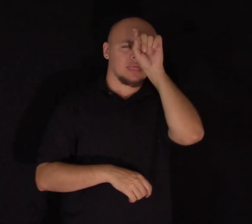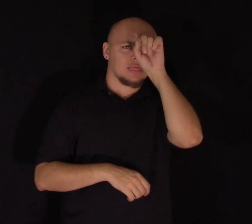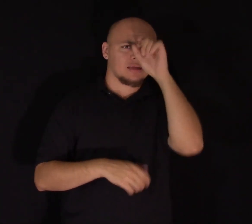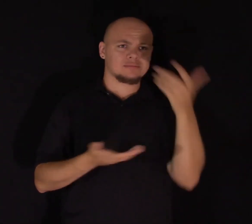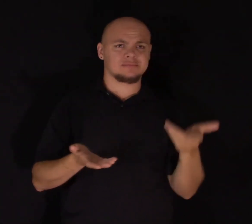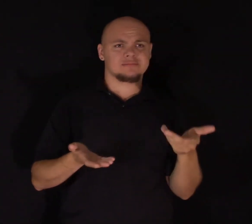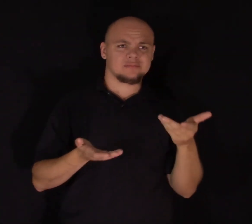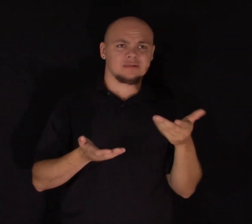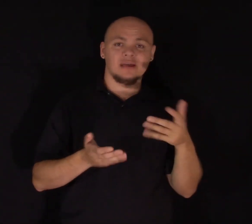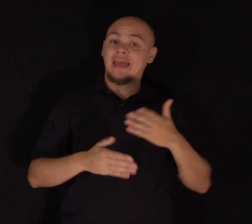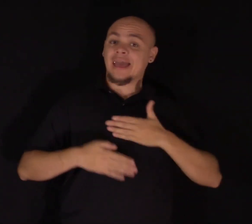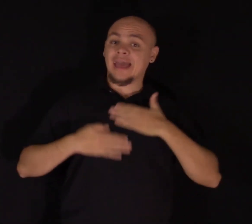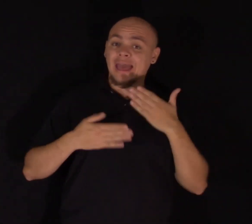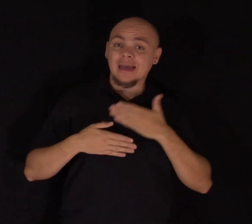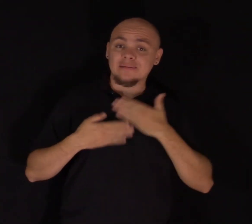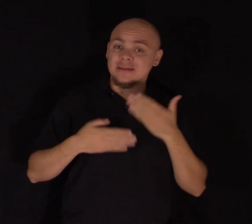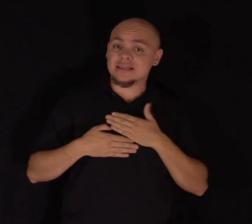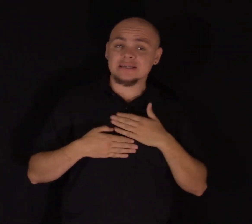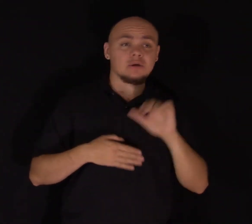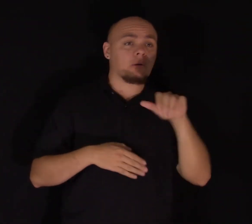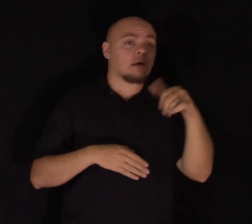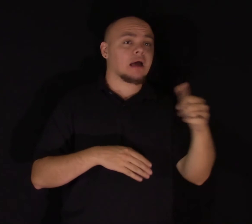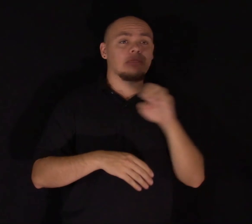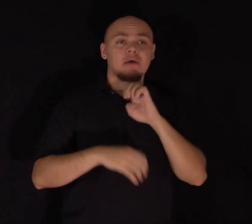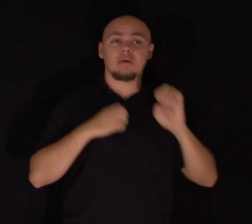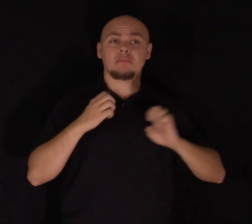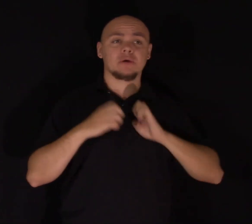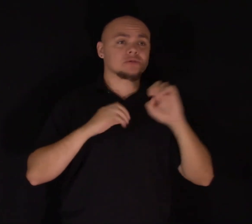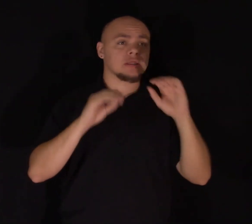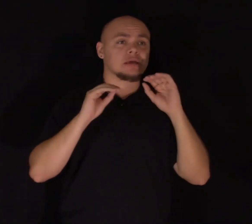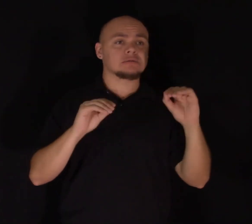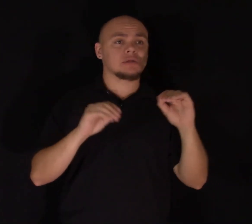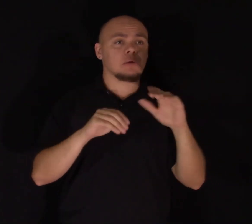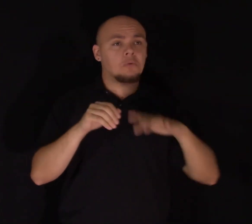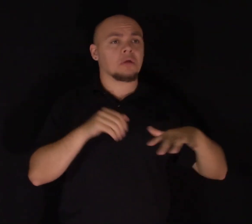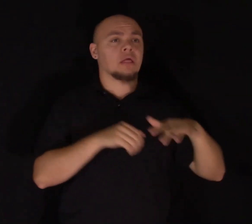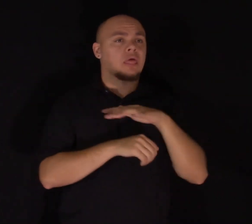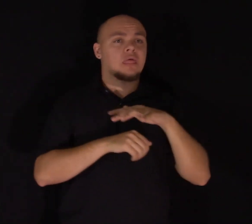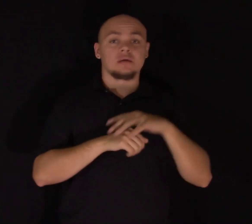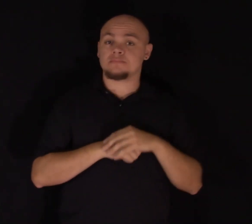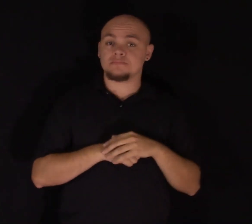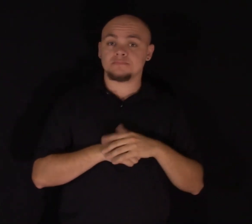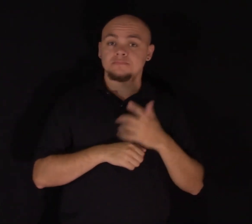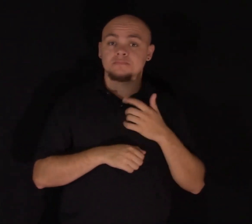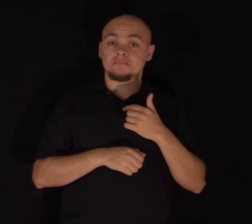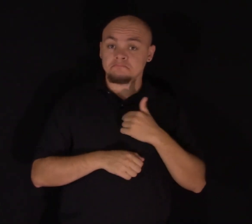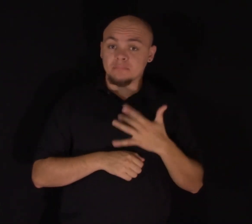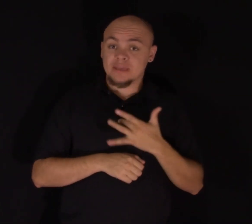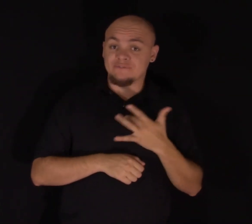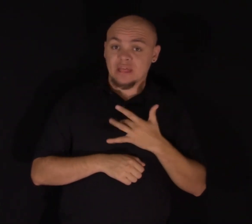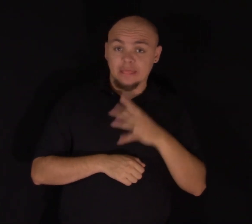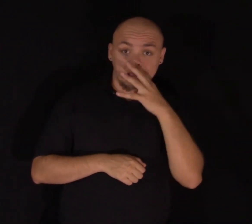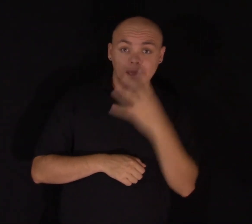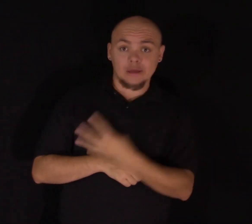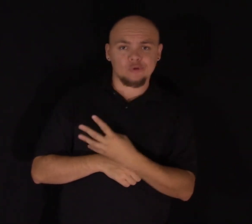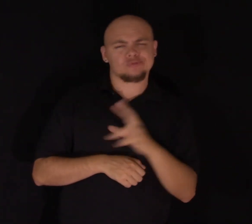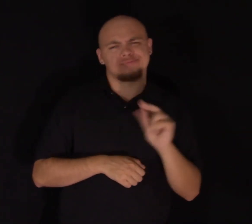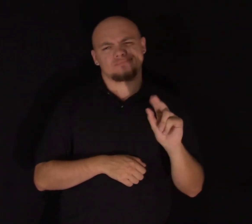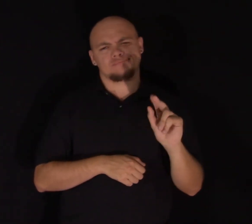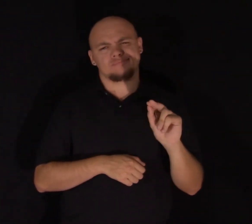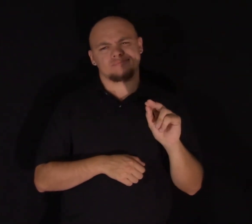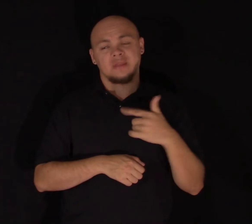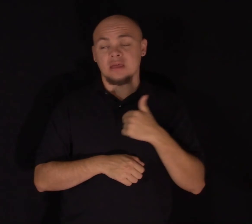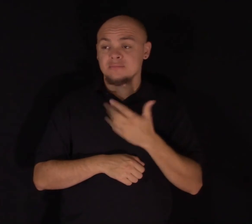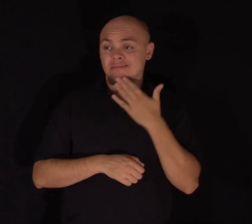any happiness or any other emotion. Now, it's not that I ignore when I'm feeling badly. I kind of accept